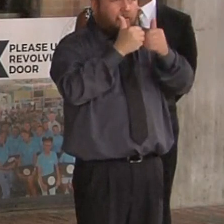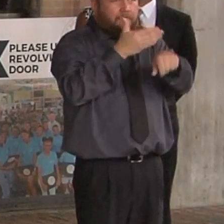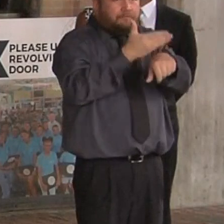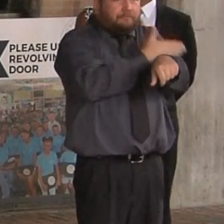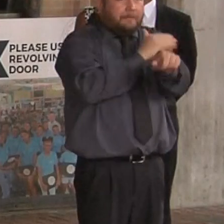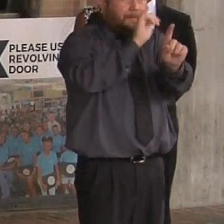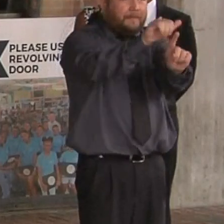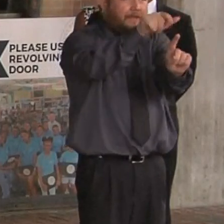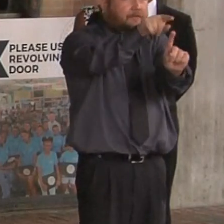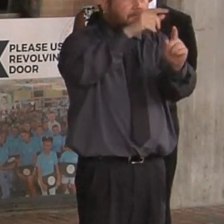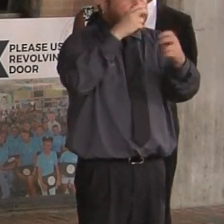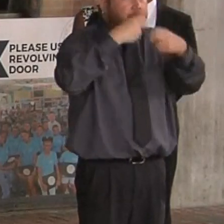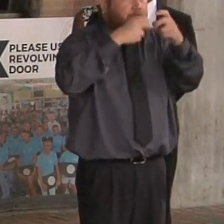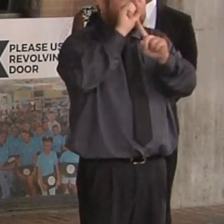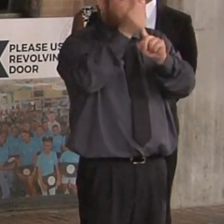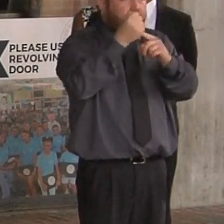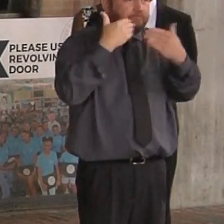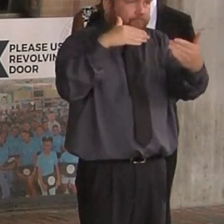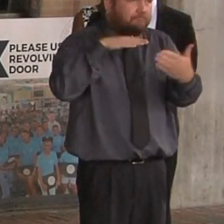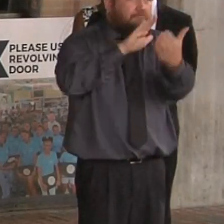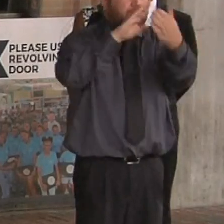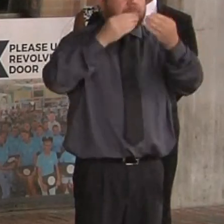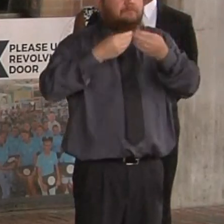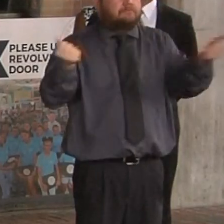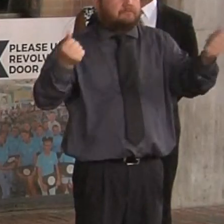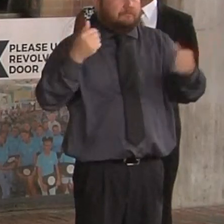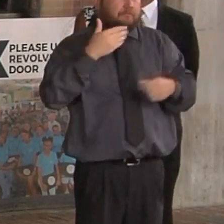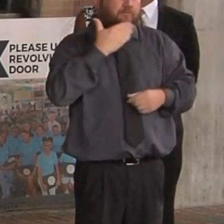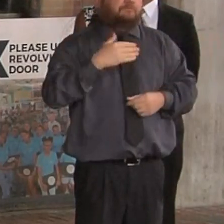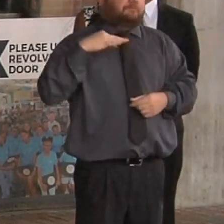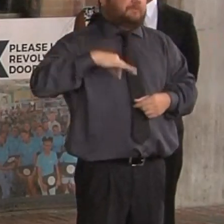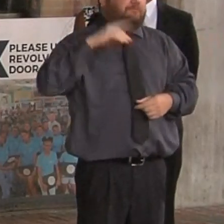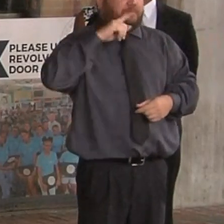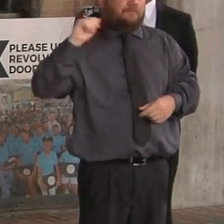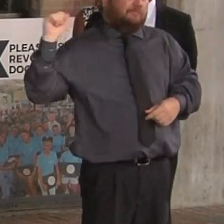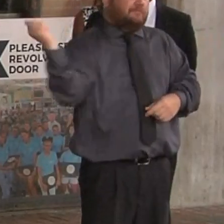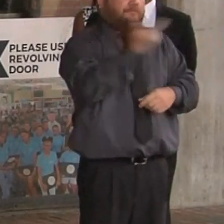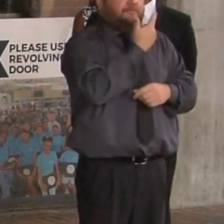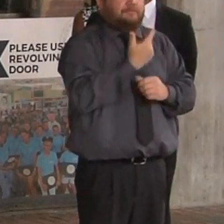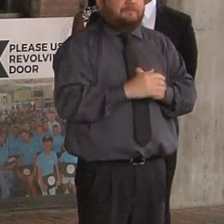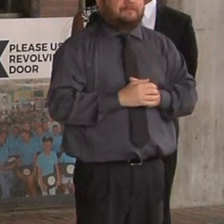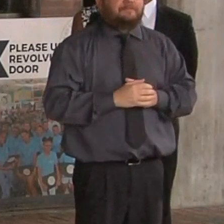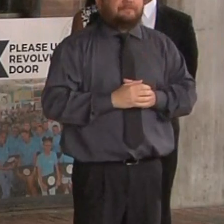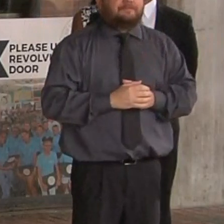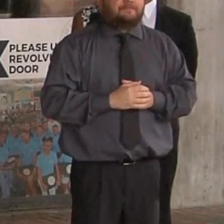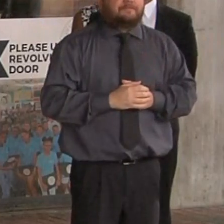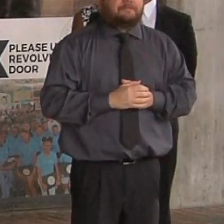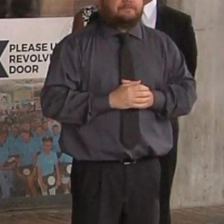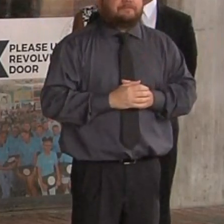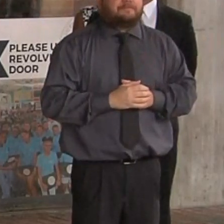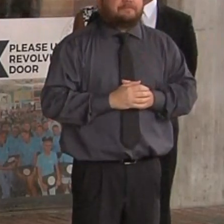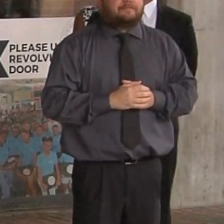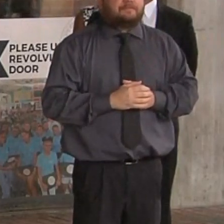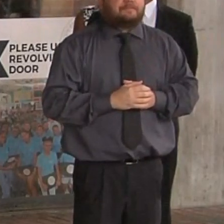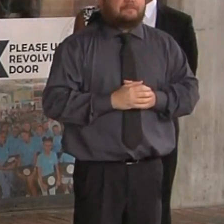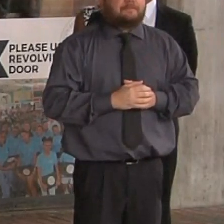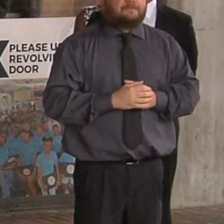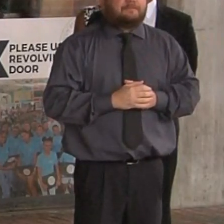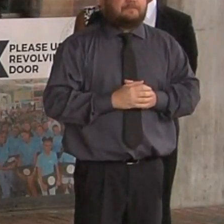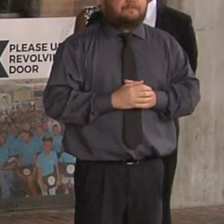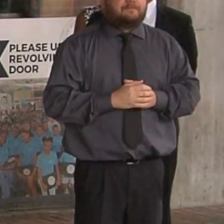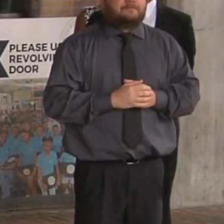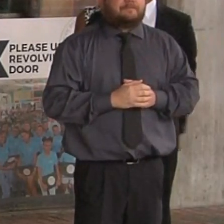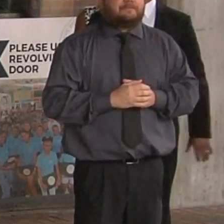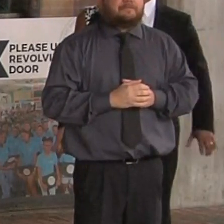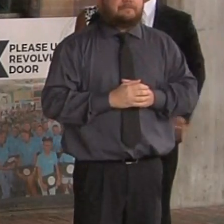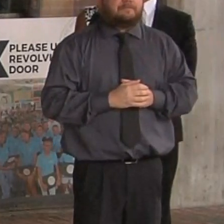not going to be defensive, adversarial. That's what makes us who we are today. This is a community policing model, and the